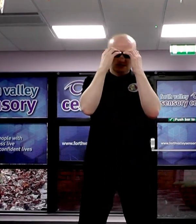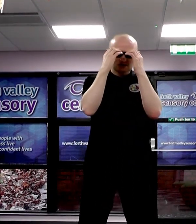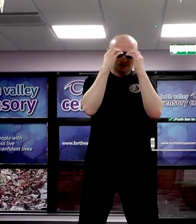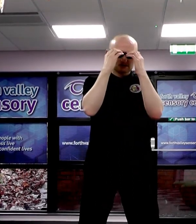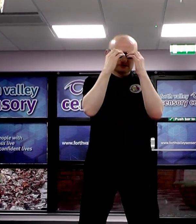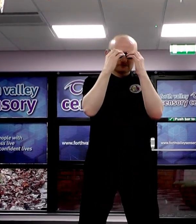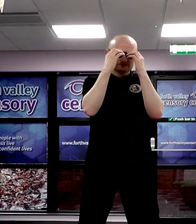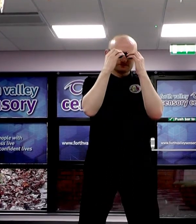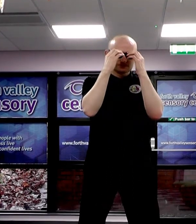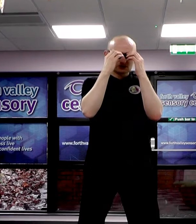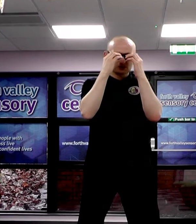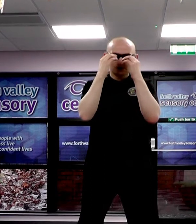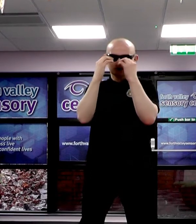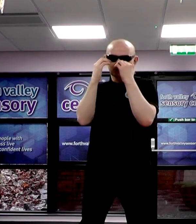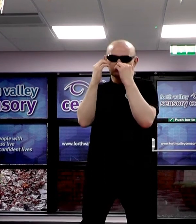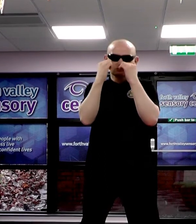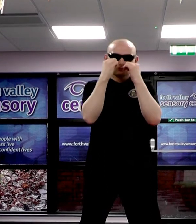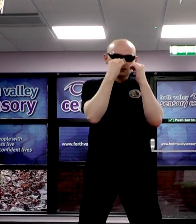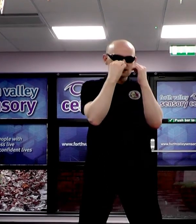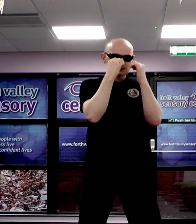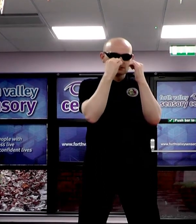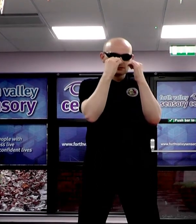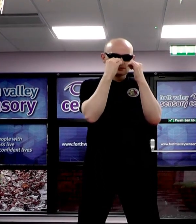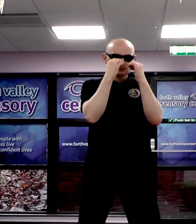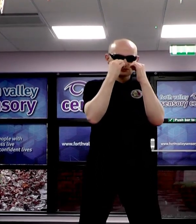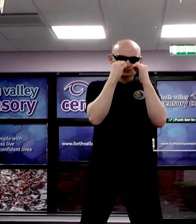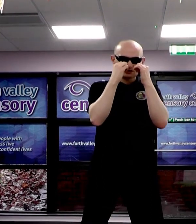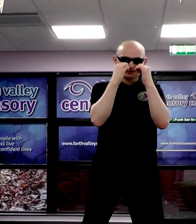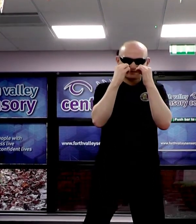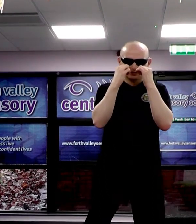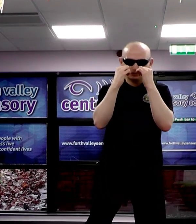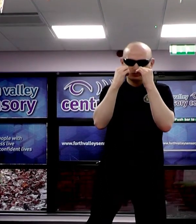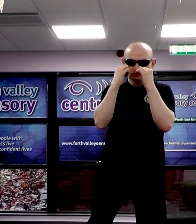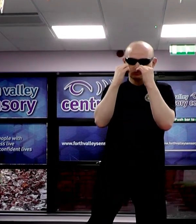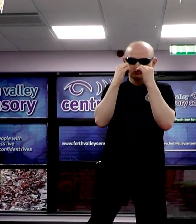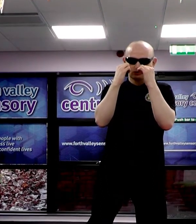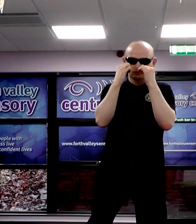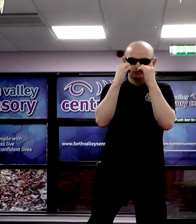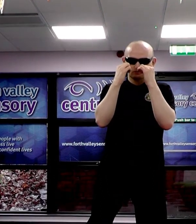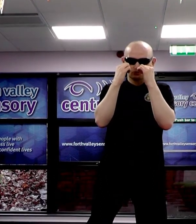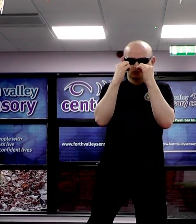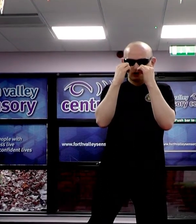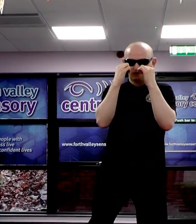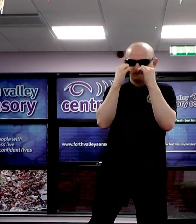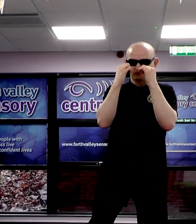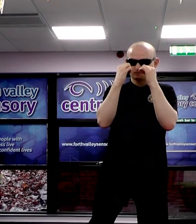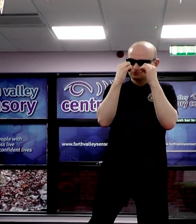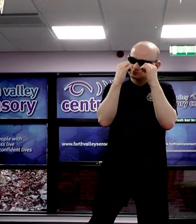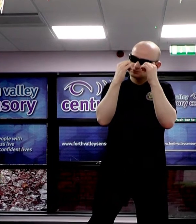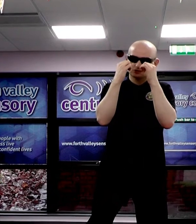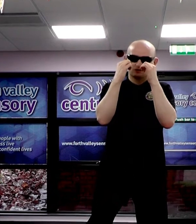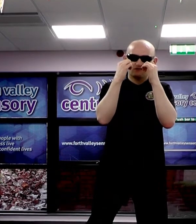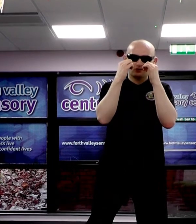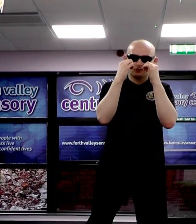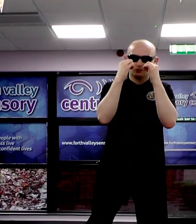sense? So it's mere turning your waist. So as you're transferring the weight onto your right, onto your left, it's my fault, I